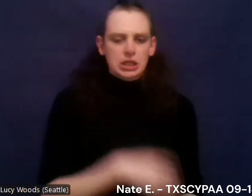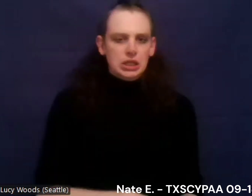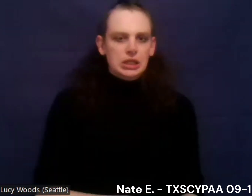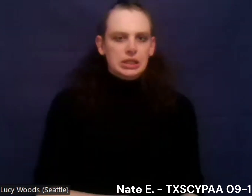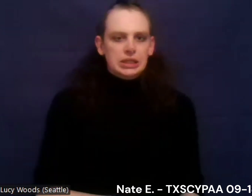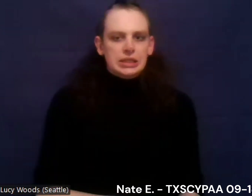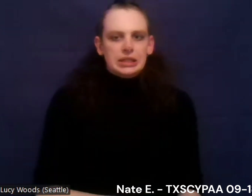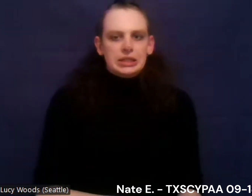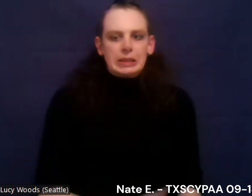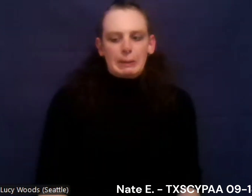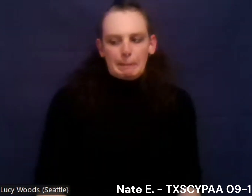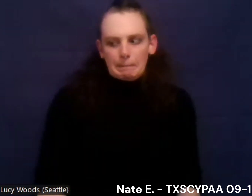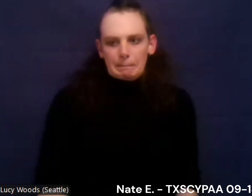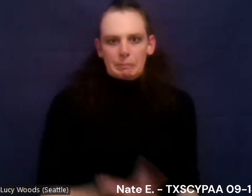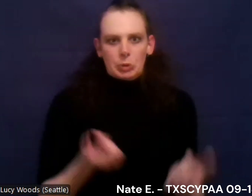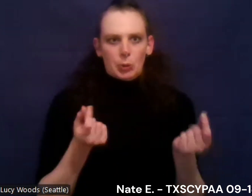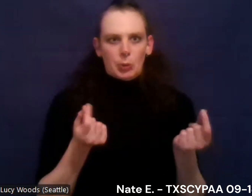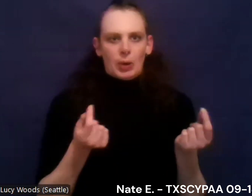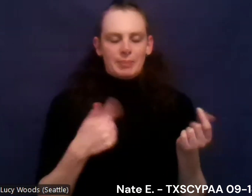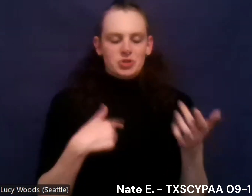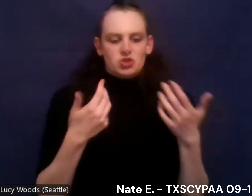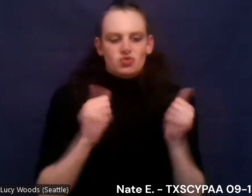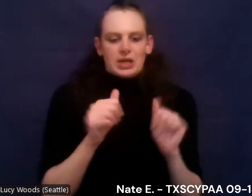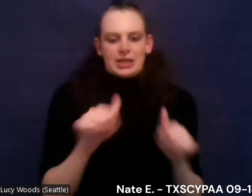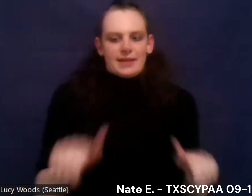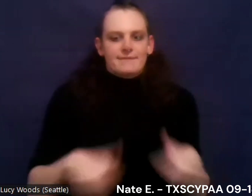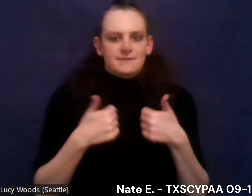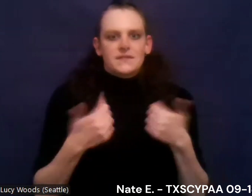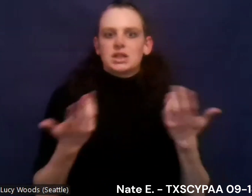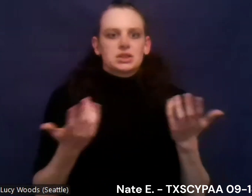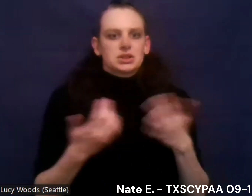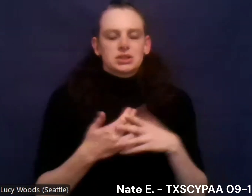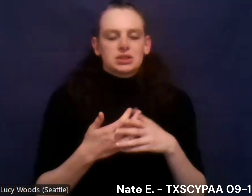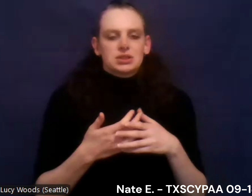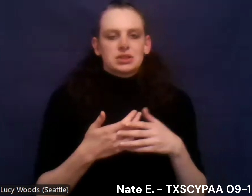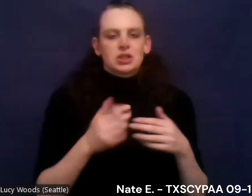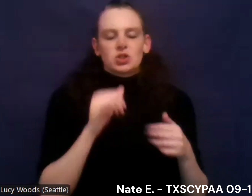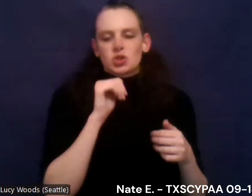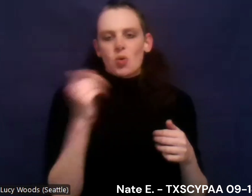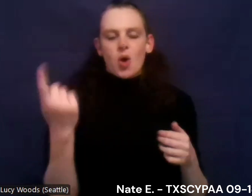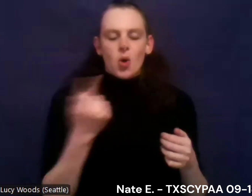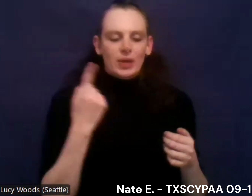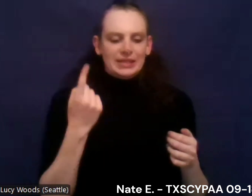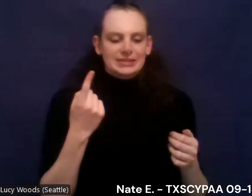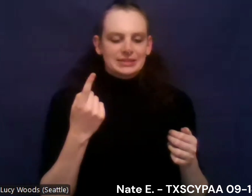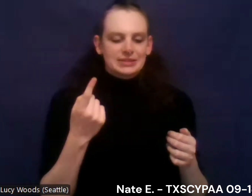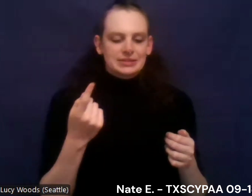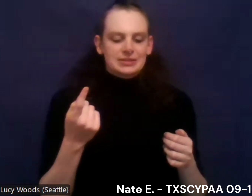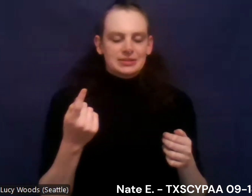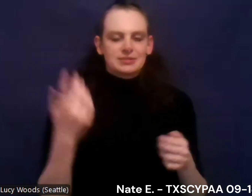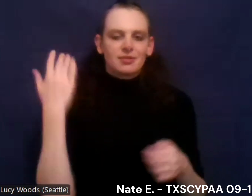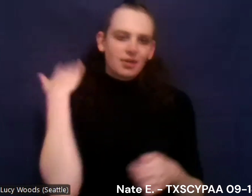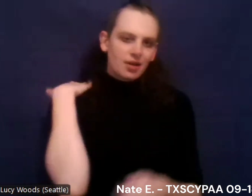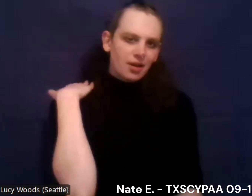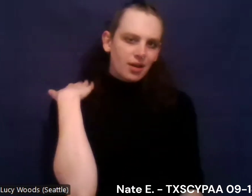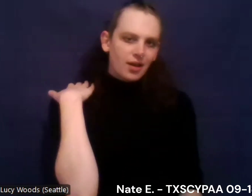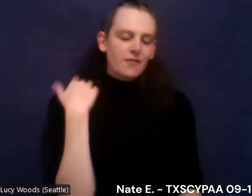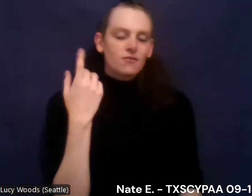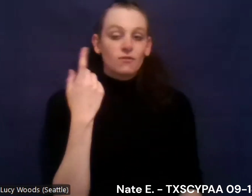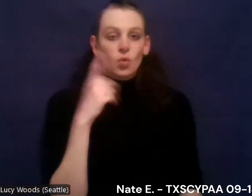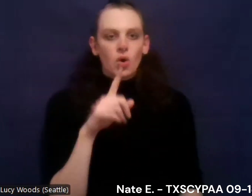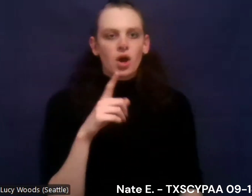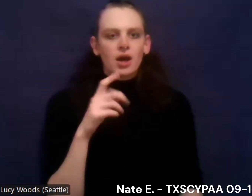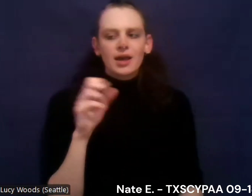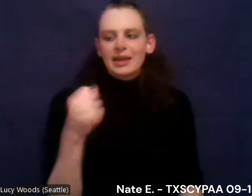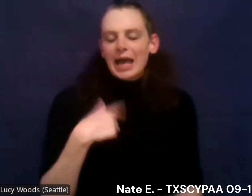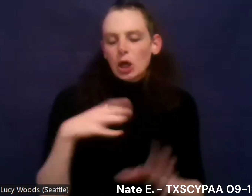just what do you have to do, right? I'm just trying to survive, man. Like that's something I feel like we don't always give ourselves credit for, is like, yeah, like I did